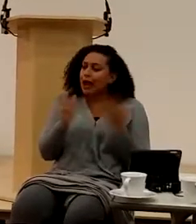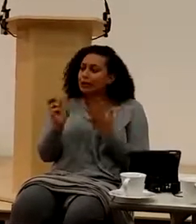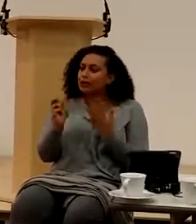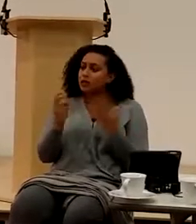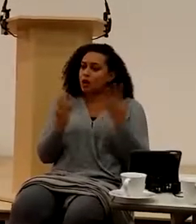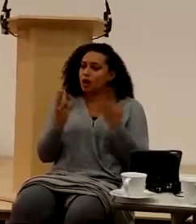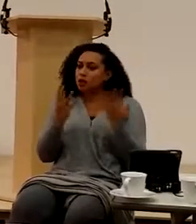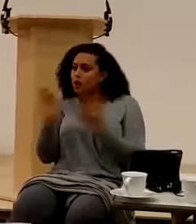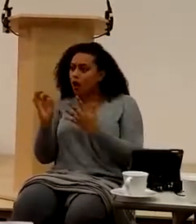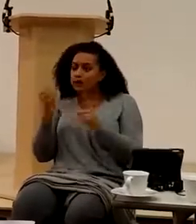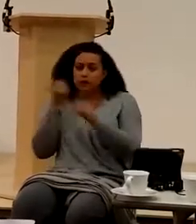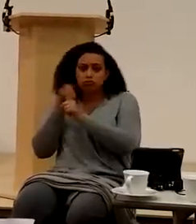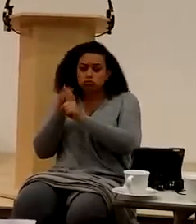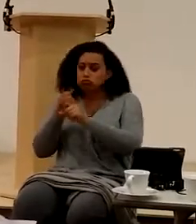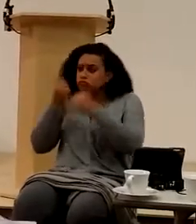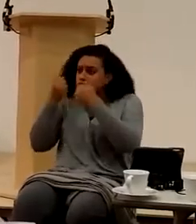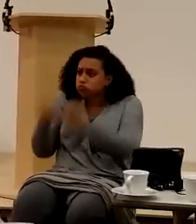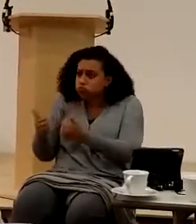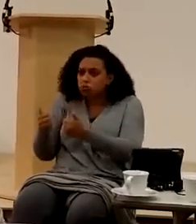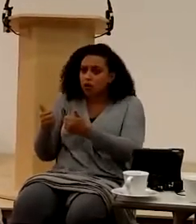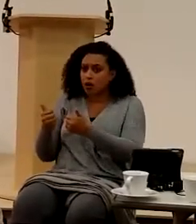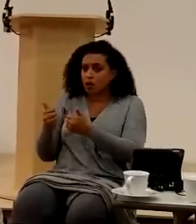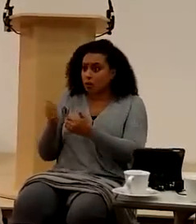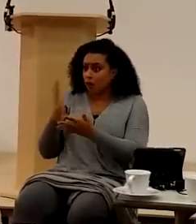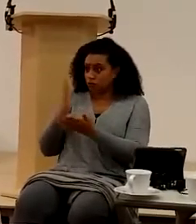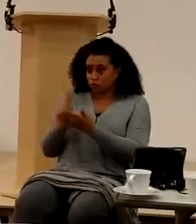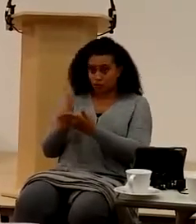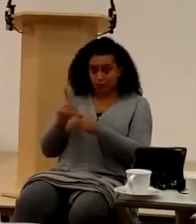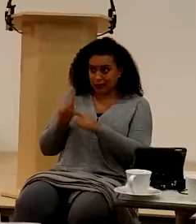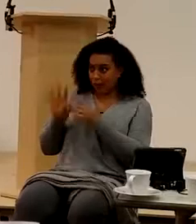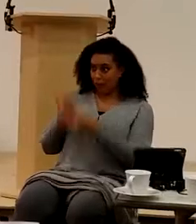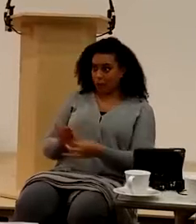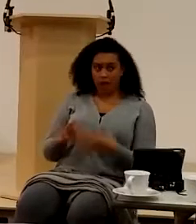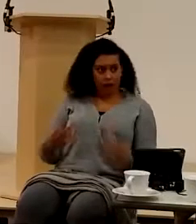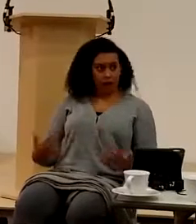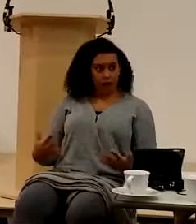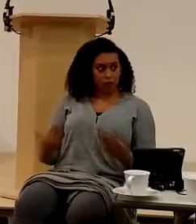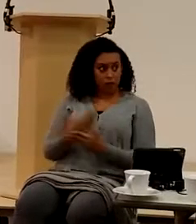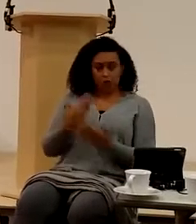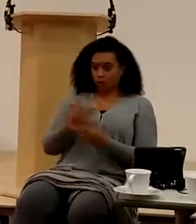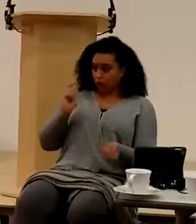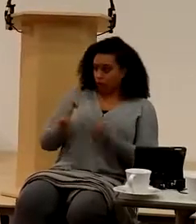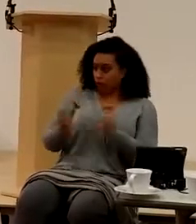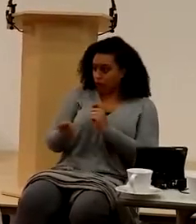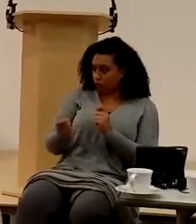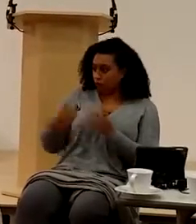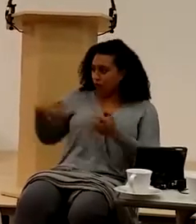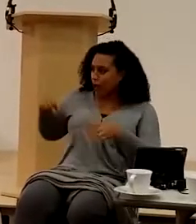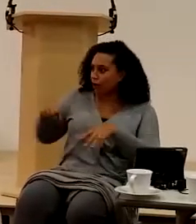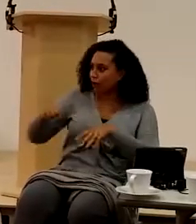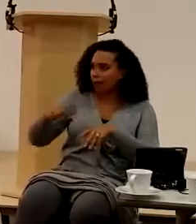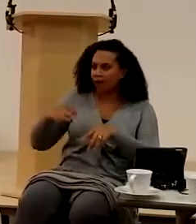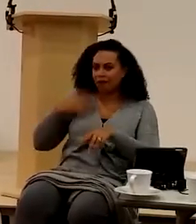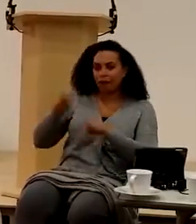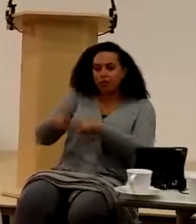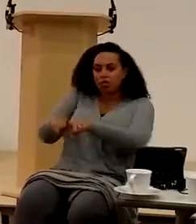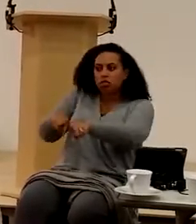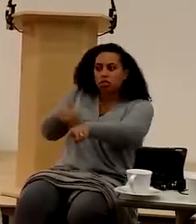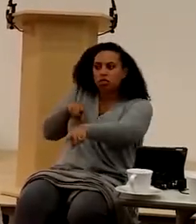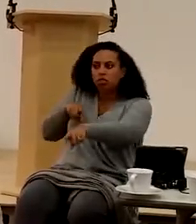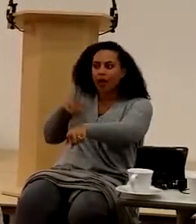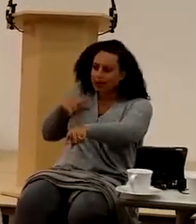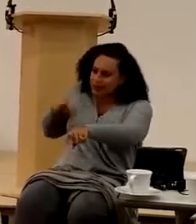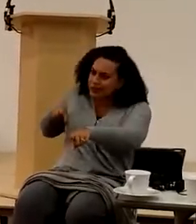the market economy, direct payment, and the issue had